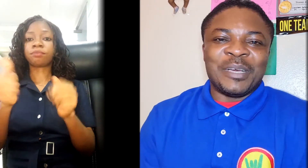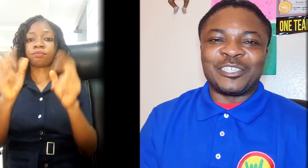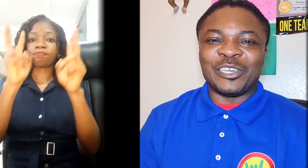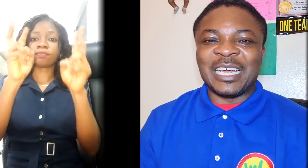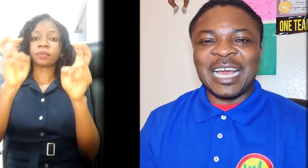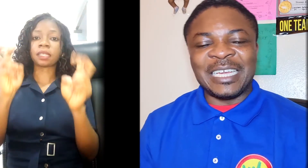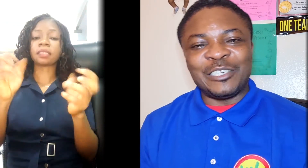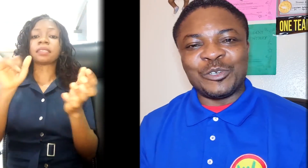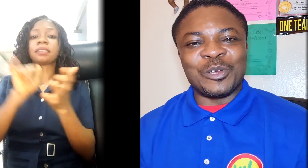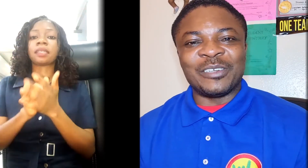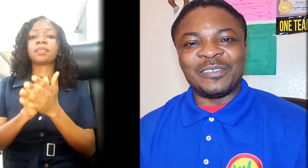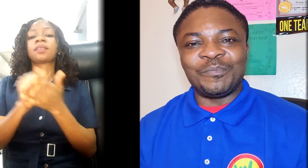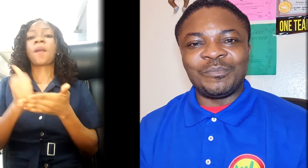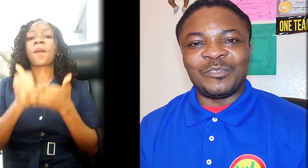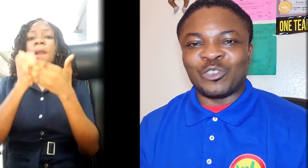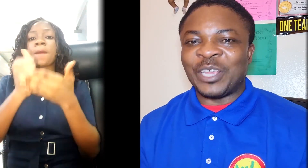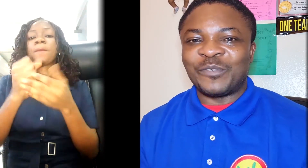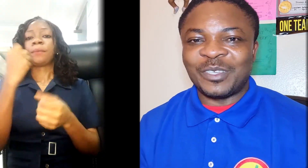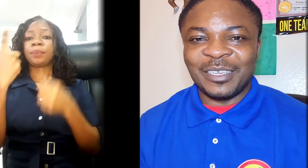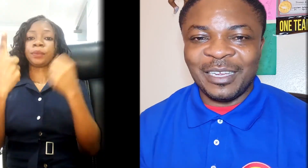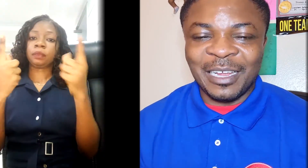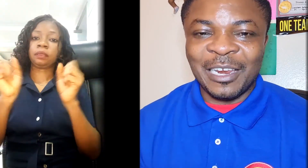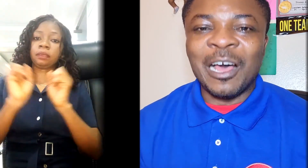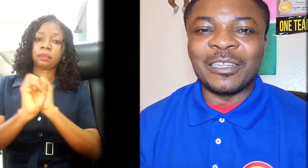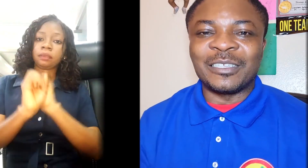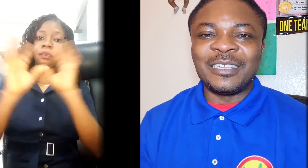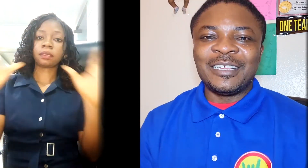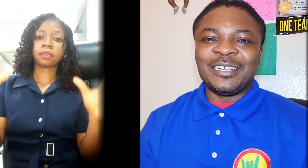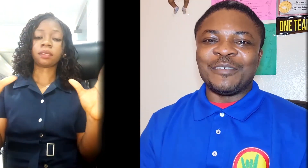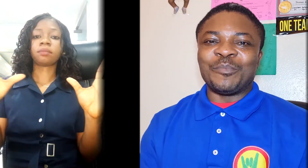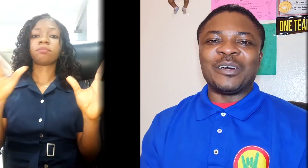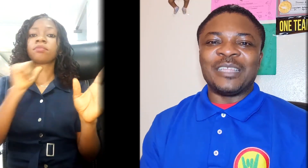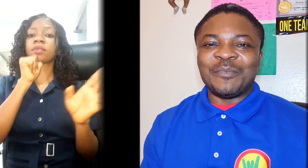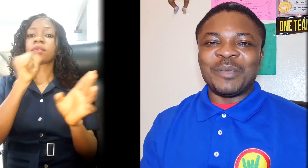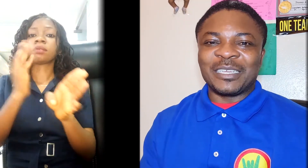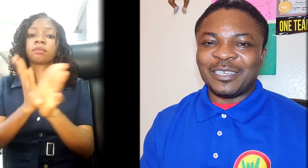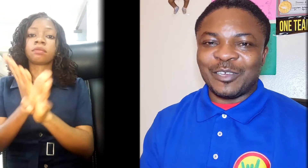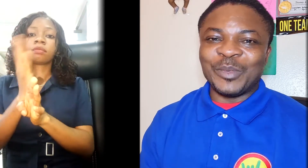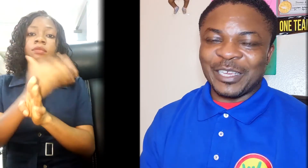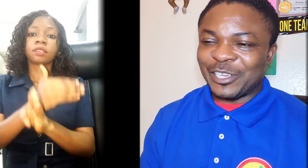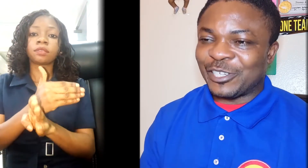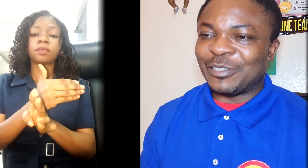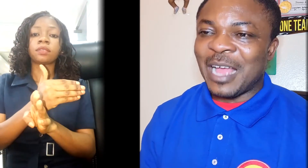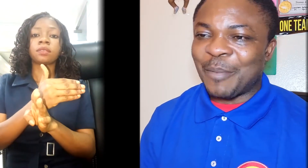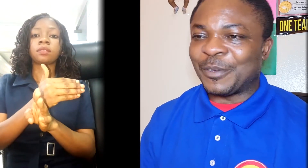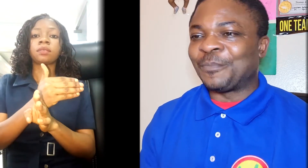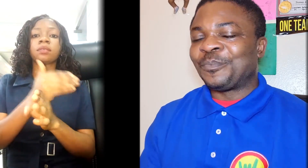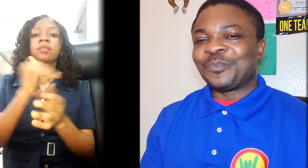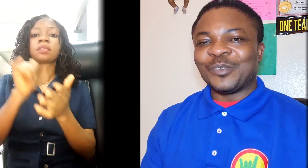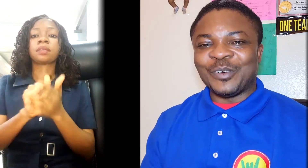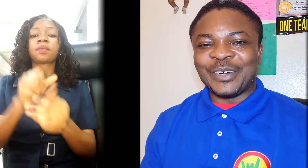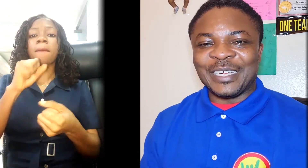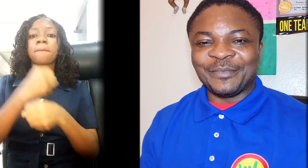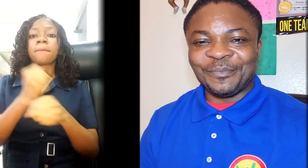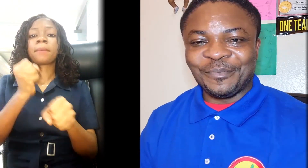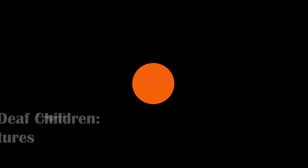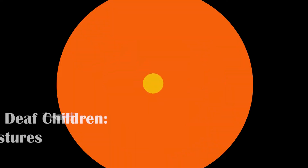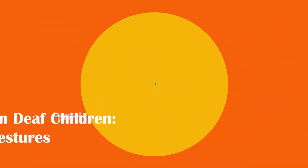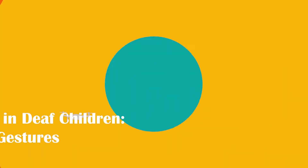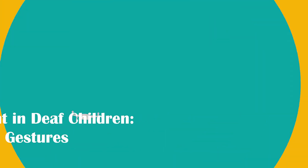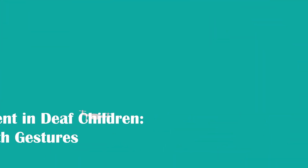still make sure that I do not drift a lot, but then make communication happen. All right.